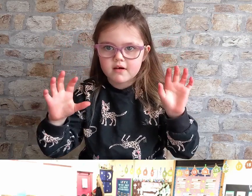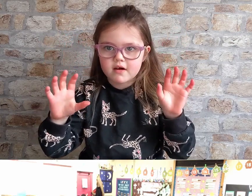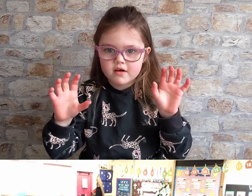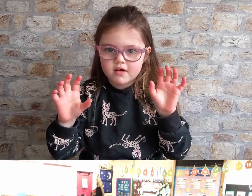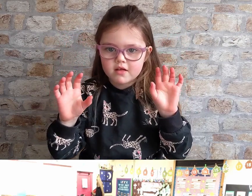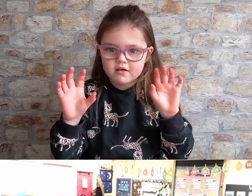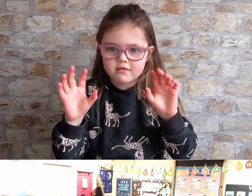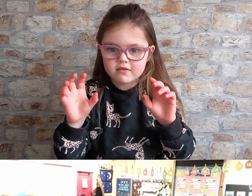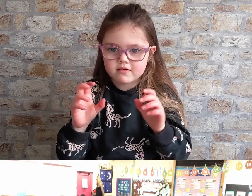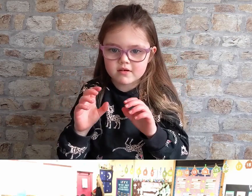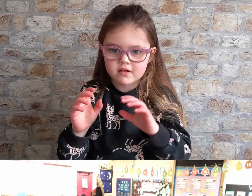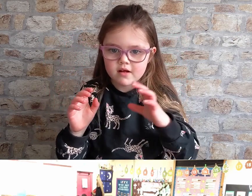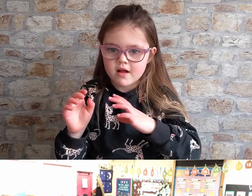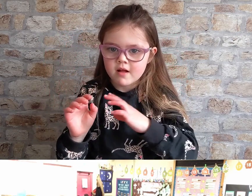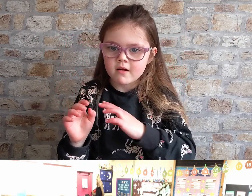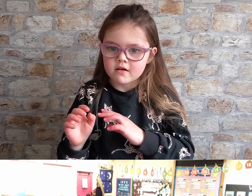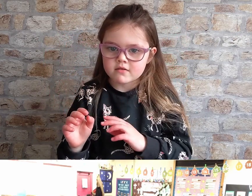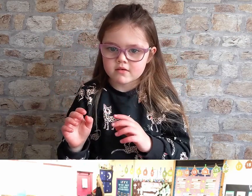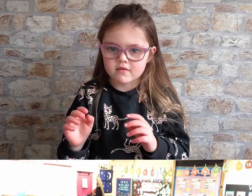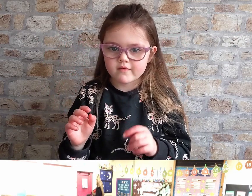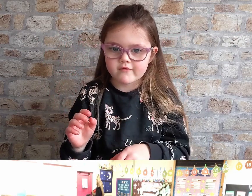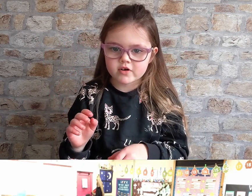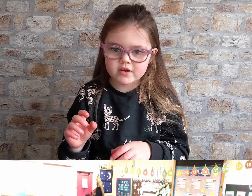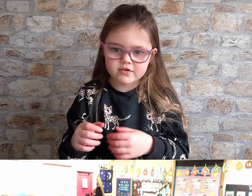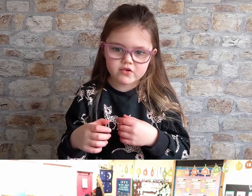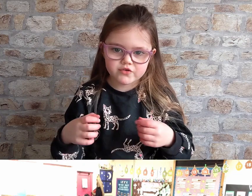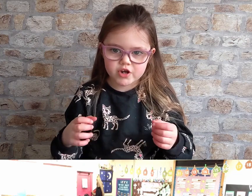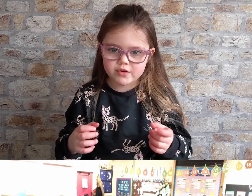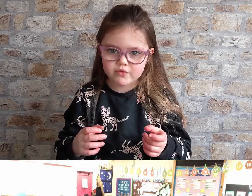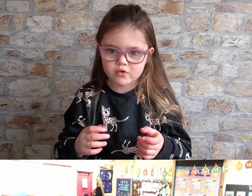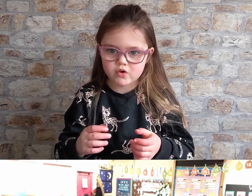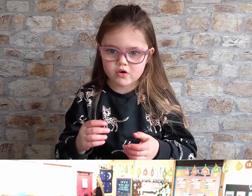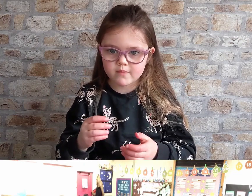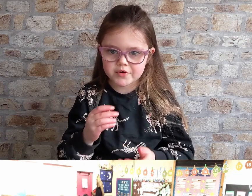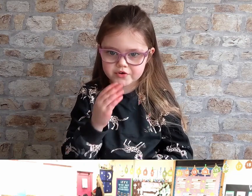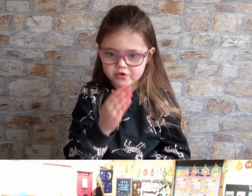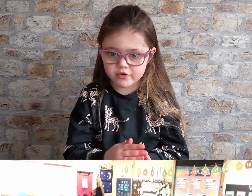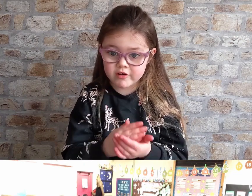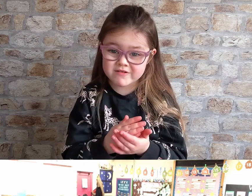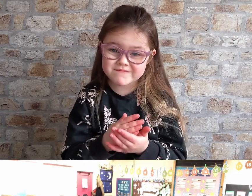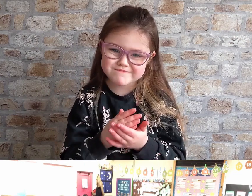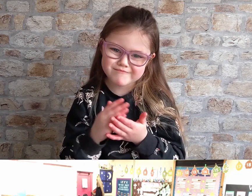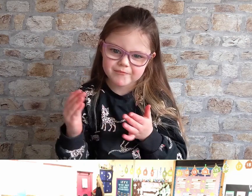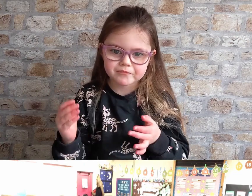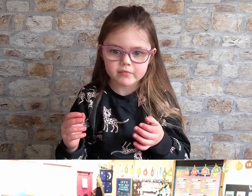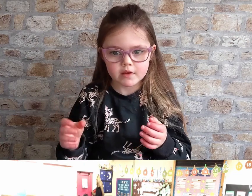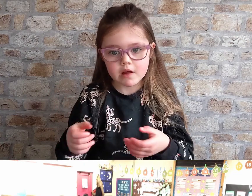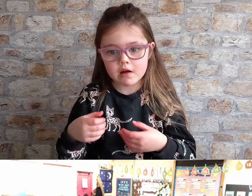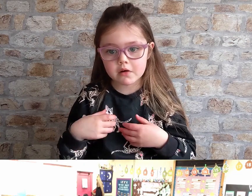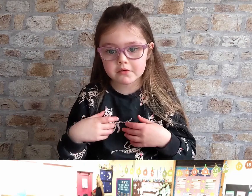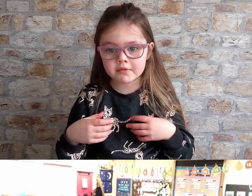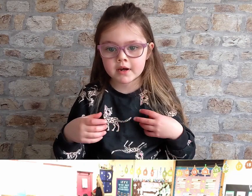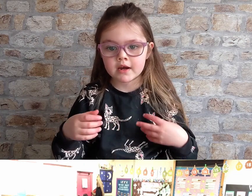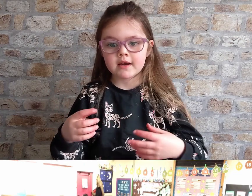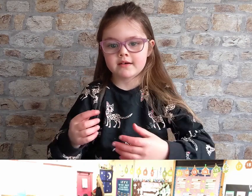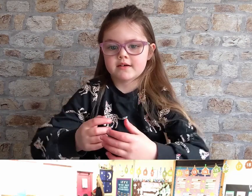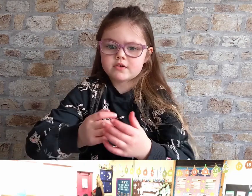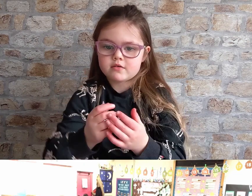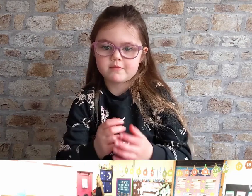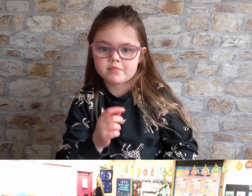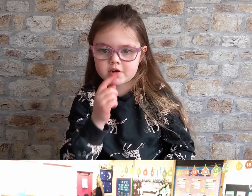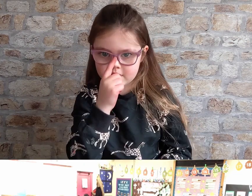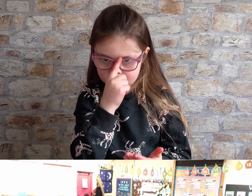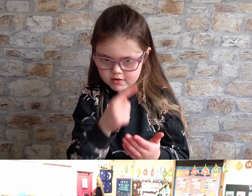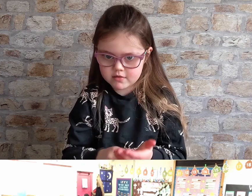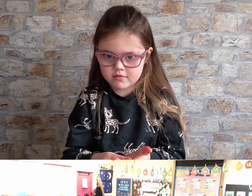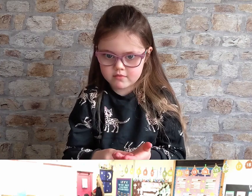the cloud Life is full of changes, change will come as true But how you deal with it